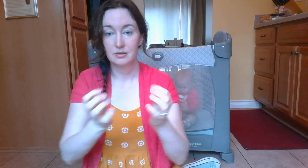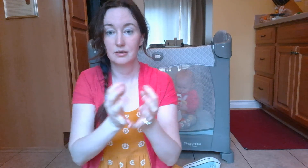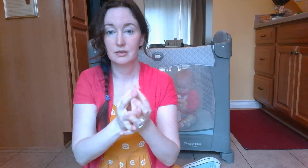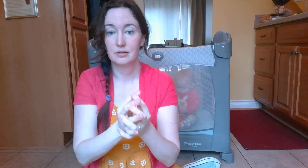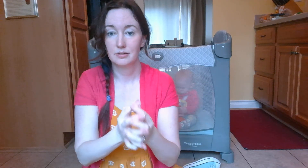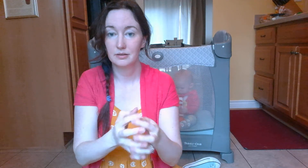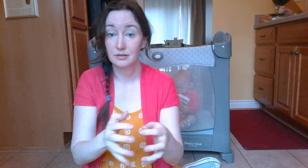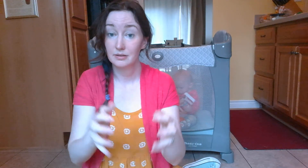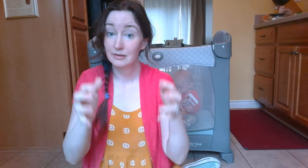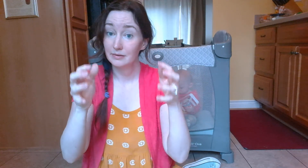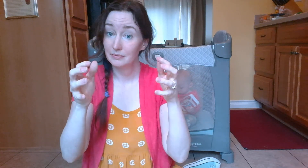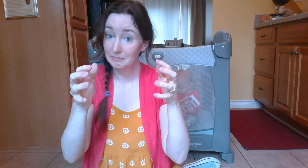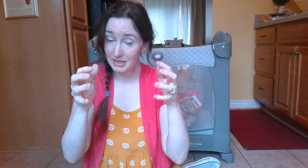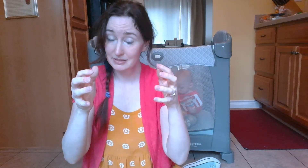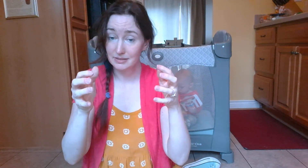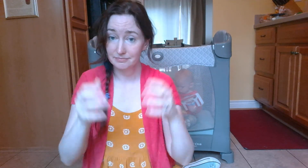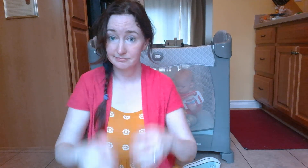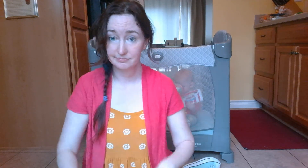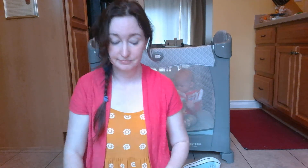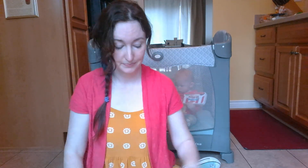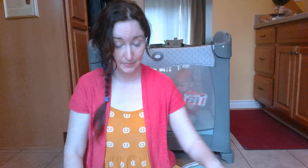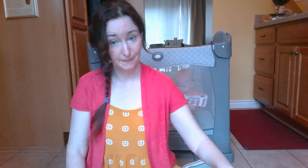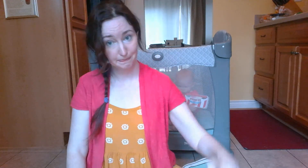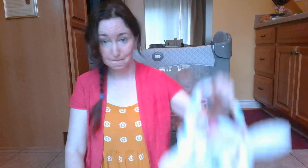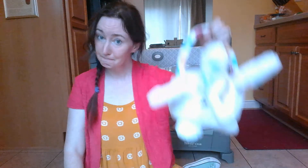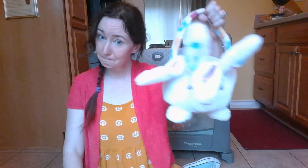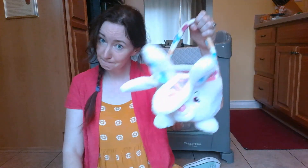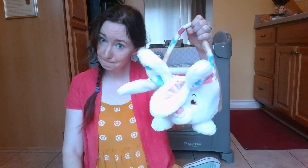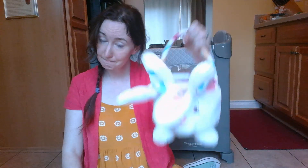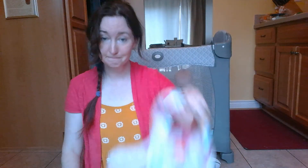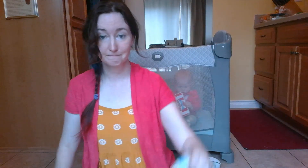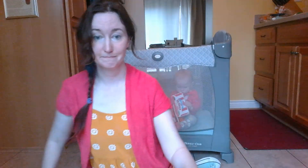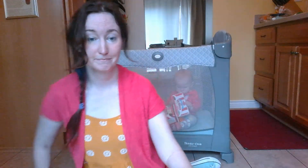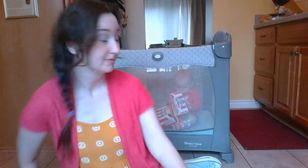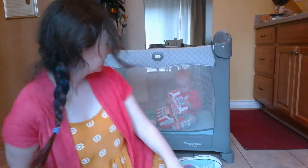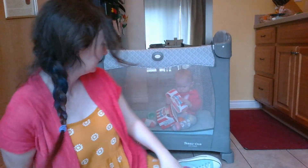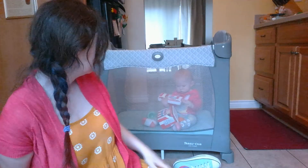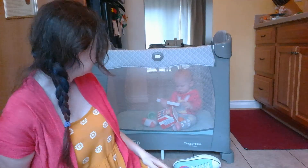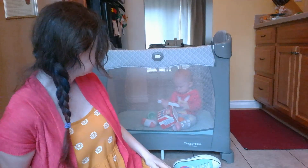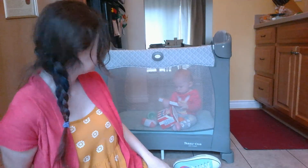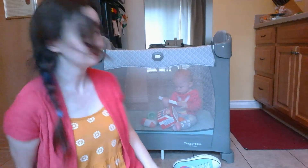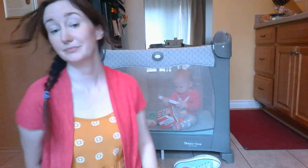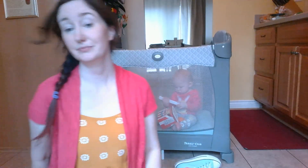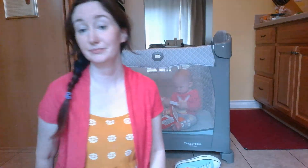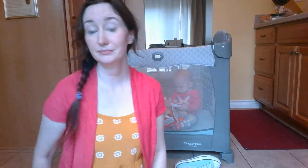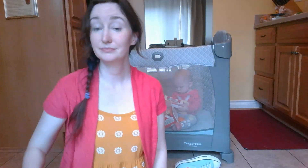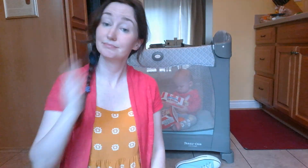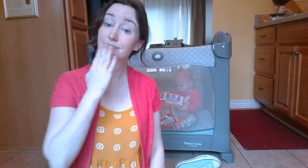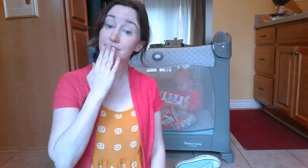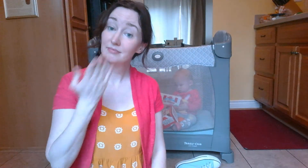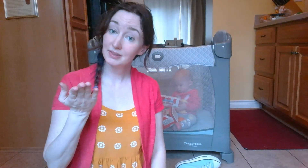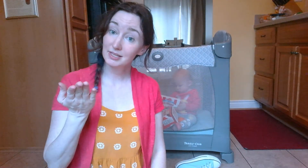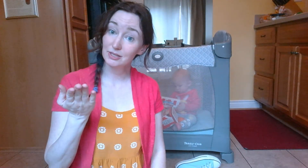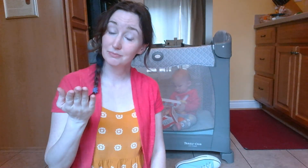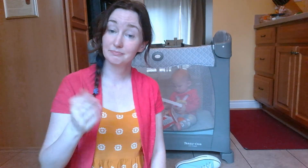Easter basket. Thank you.